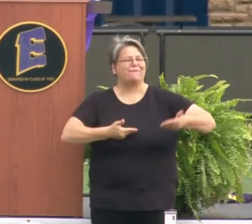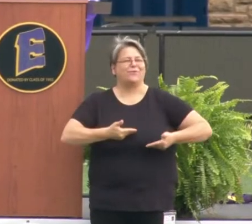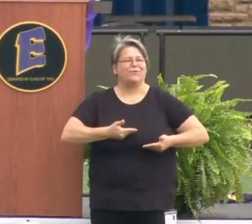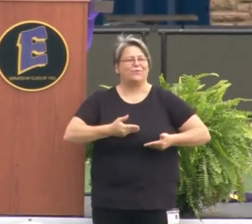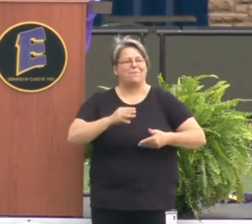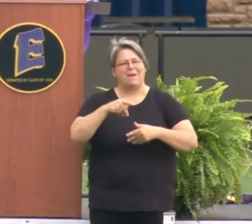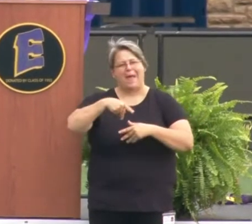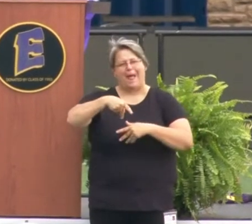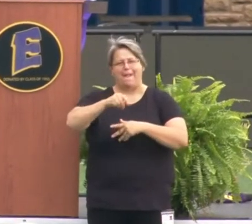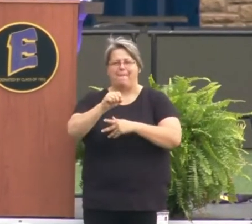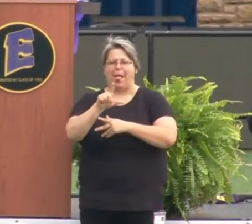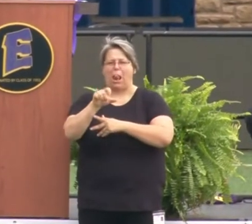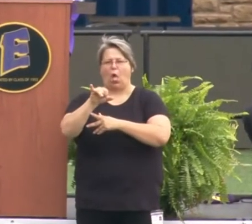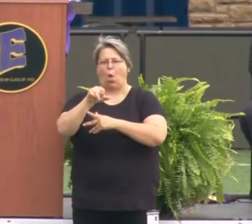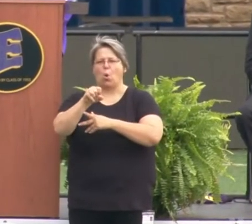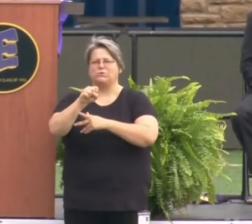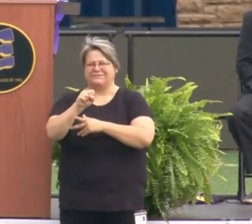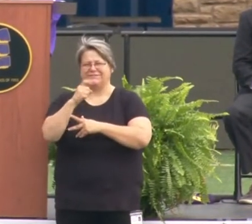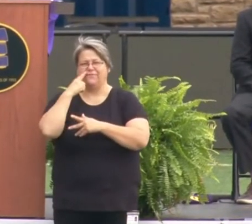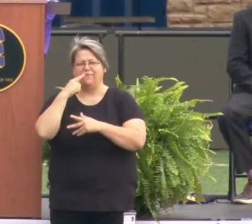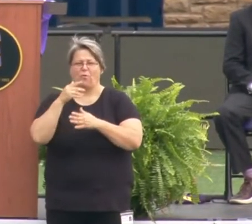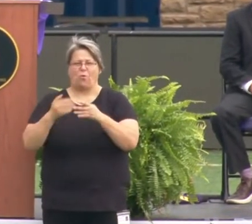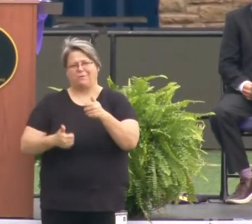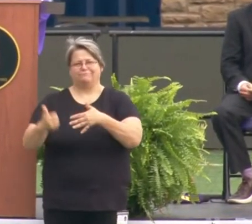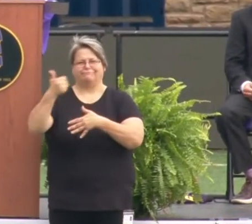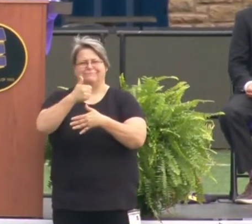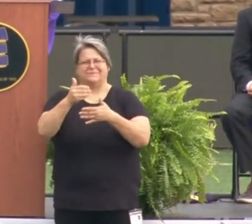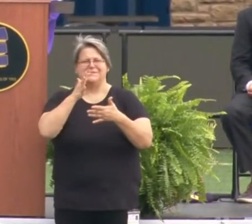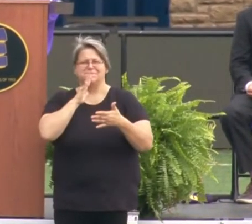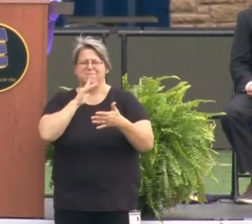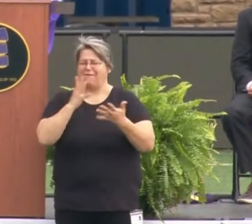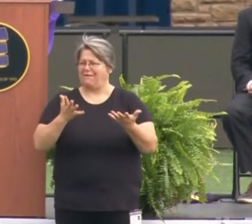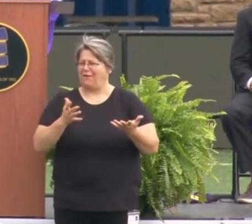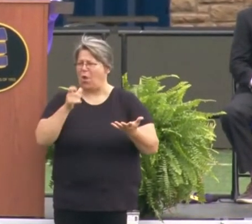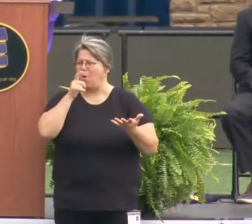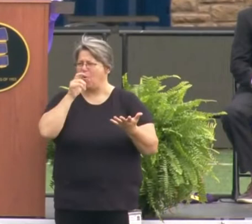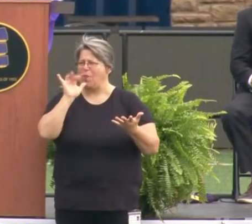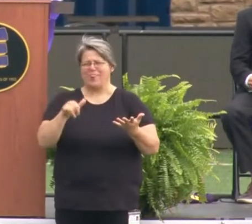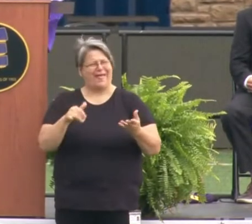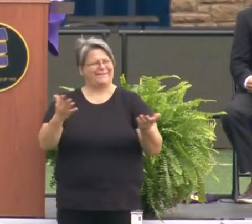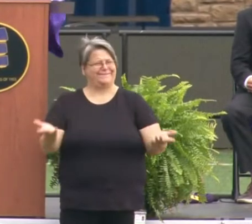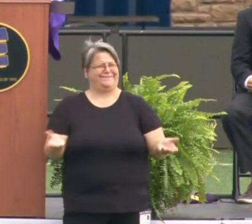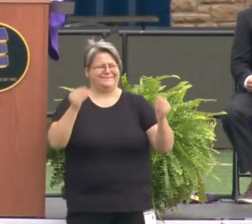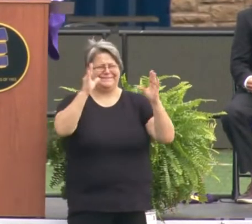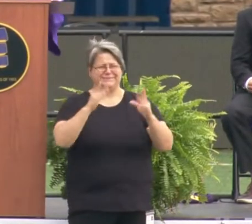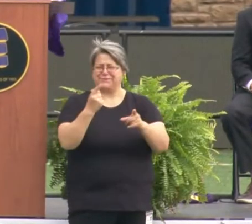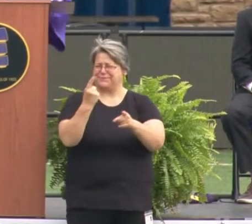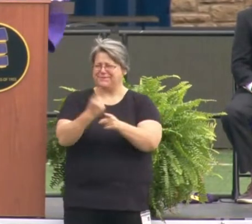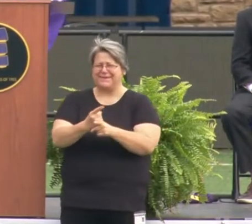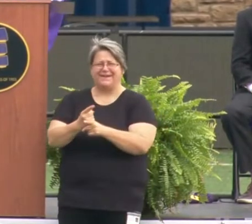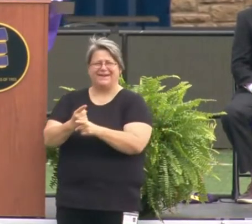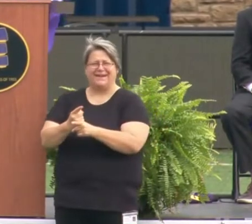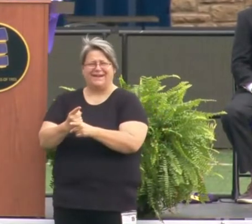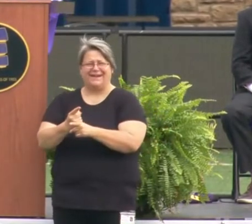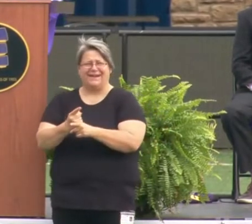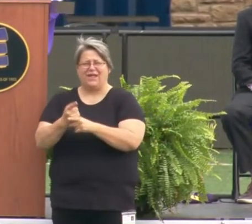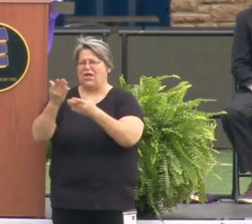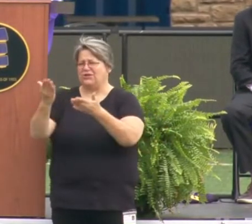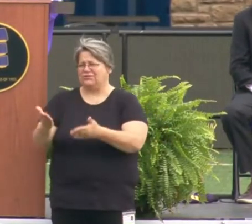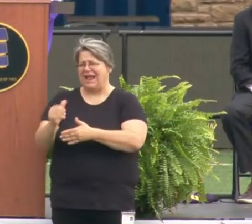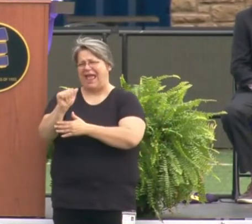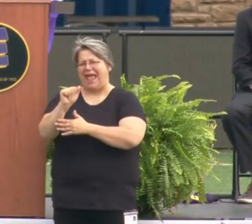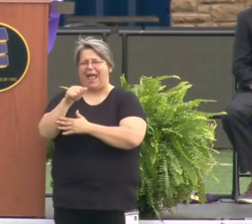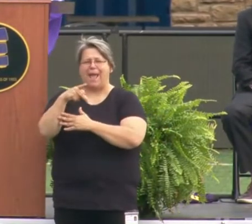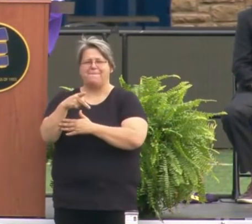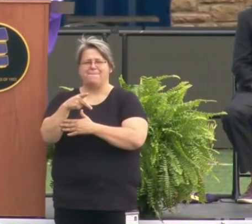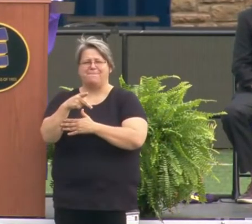Ms. Pelosi as our keynote speaker. Who is Ms. Pelosi? Well, she's our AP Psych